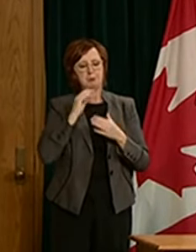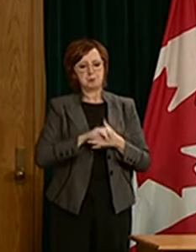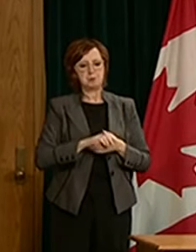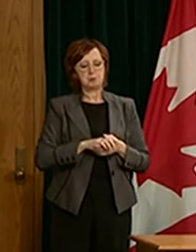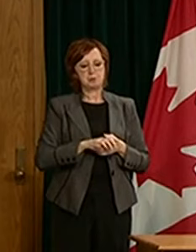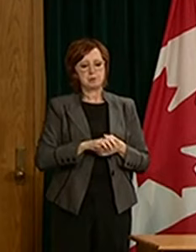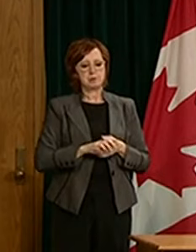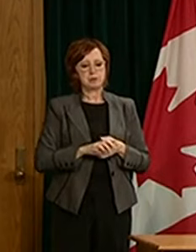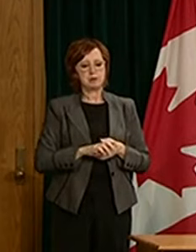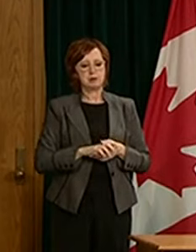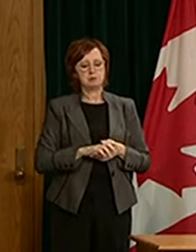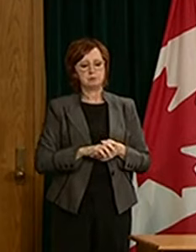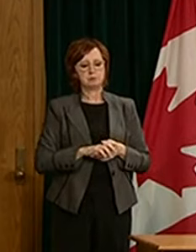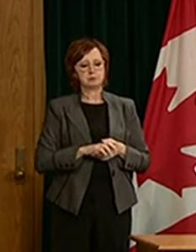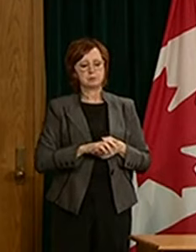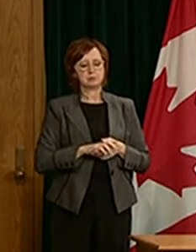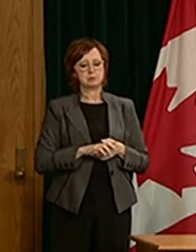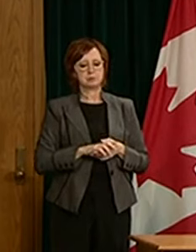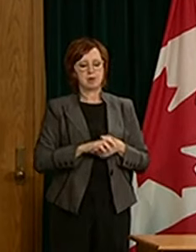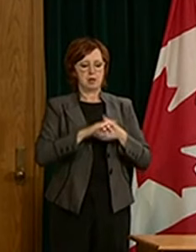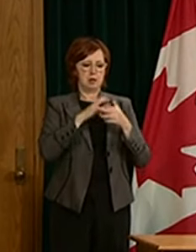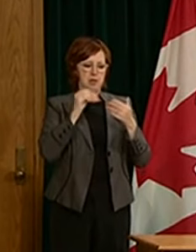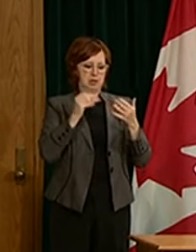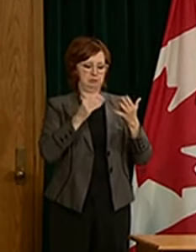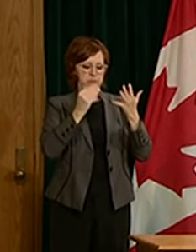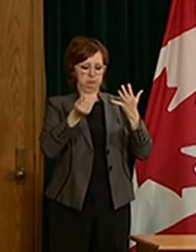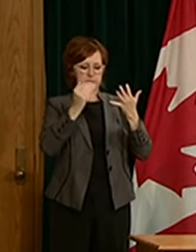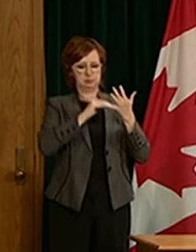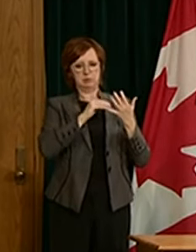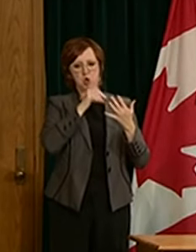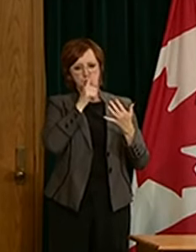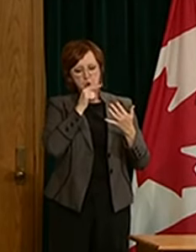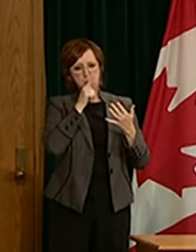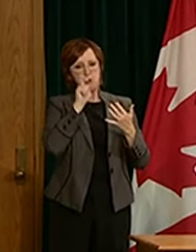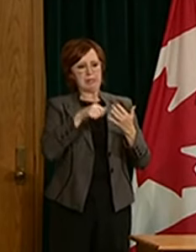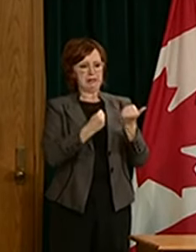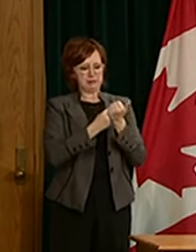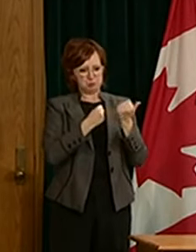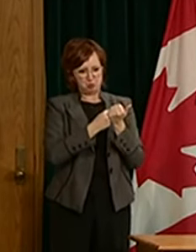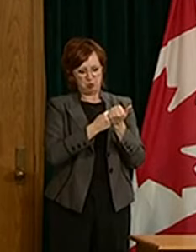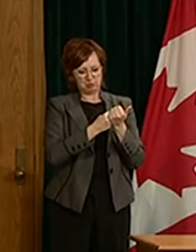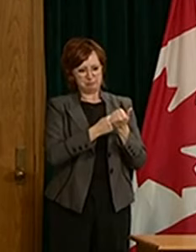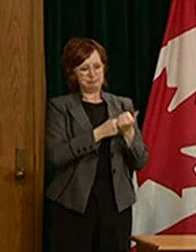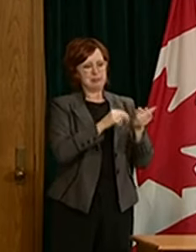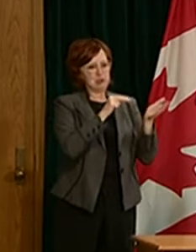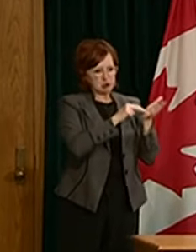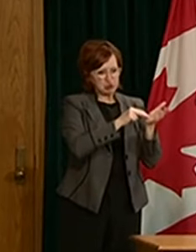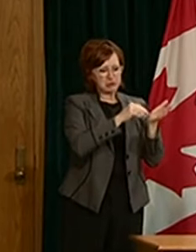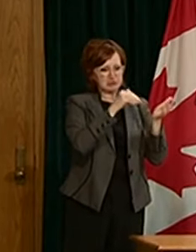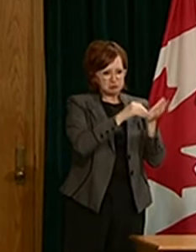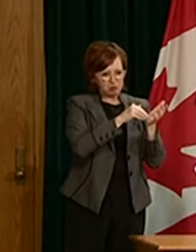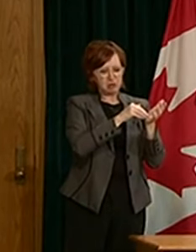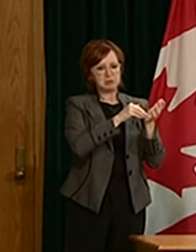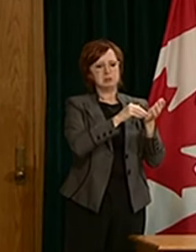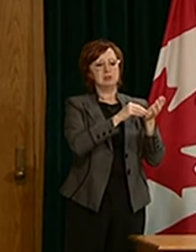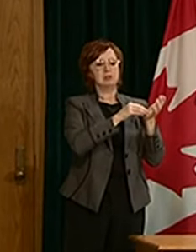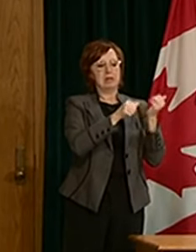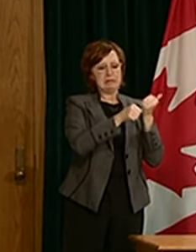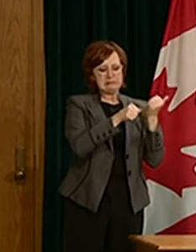services are available to people who need them, healthcare, but other supports and services as well. And we